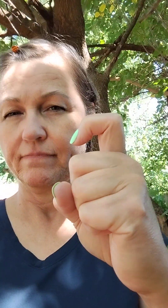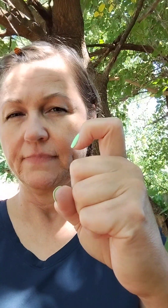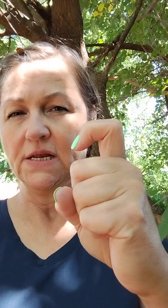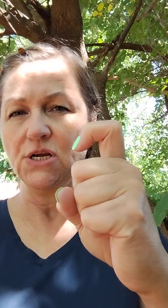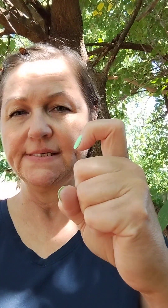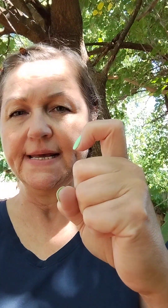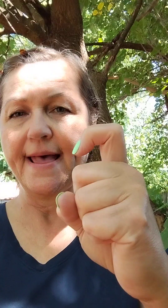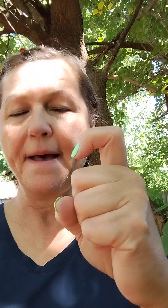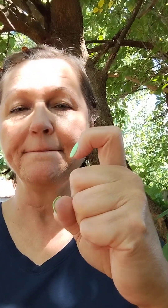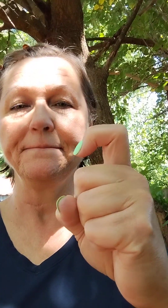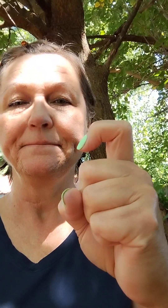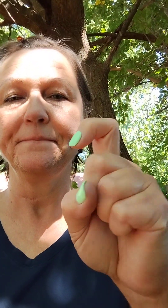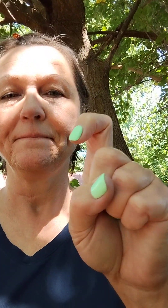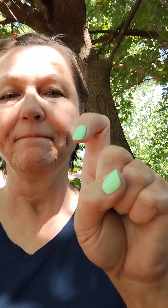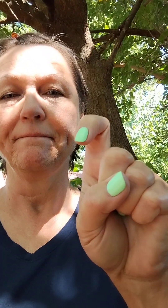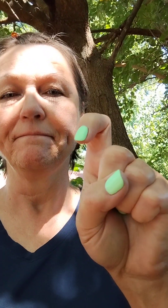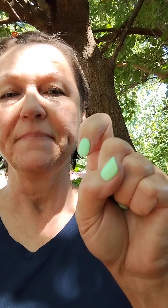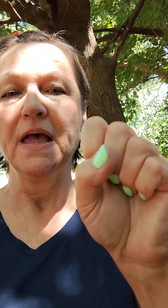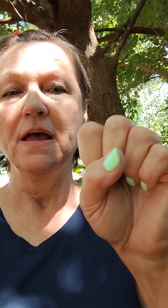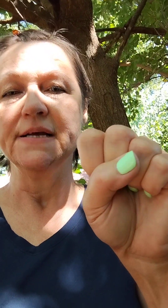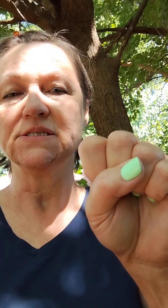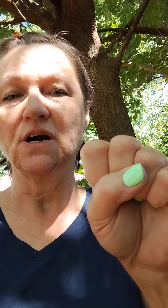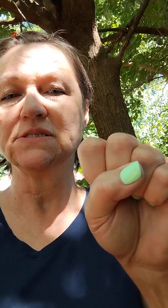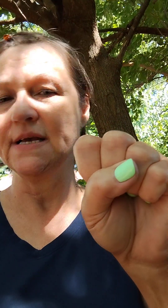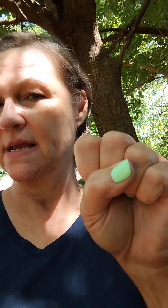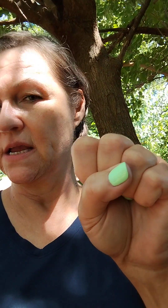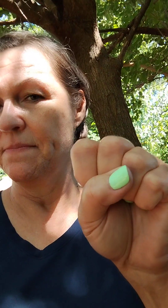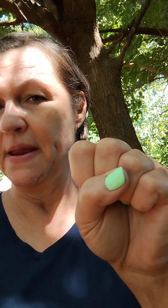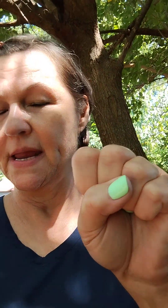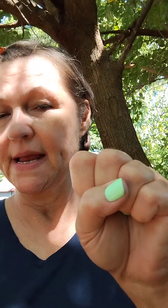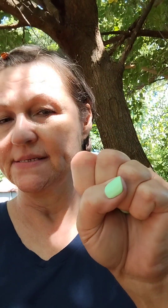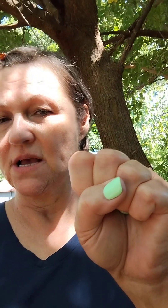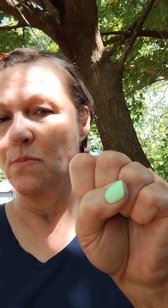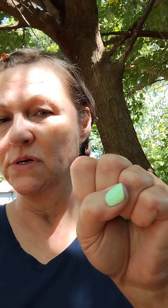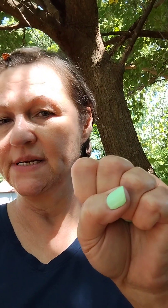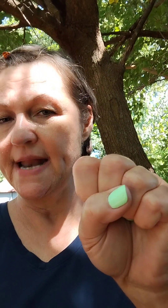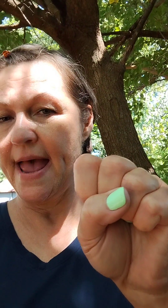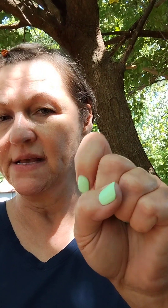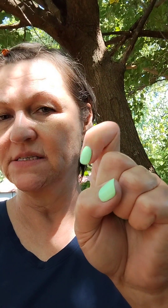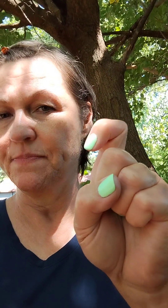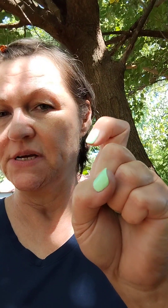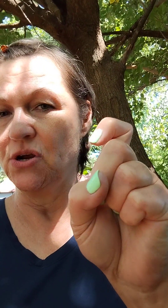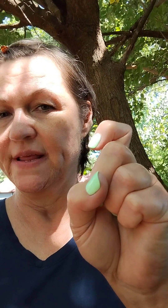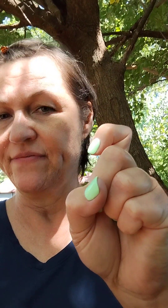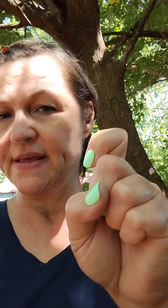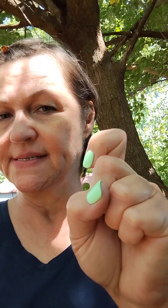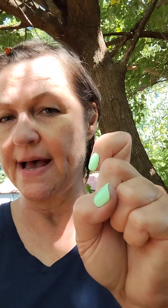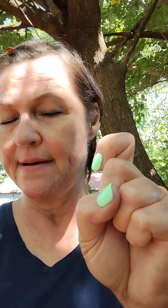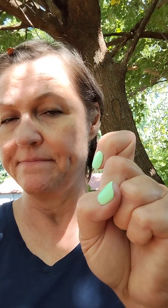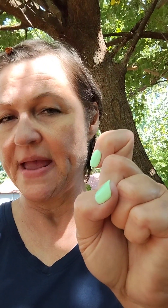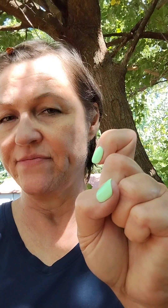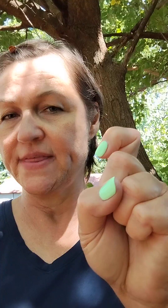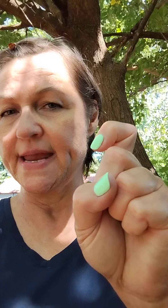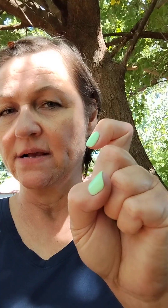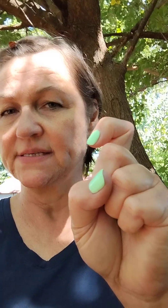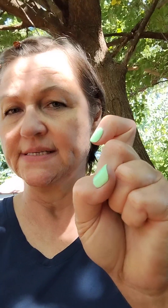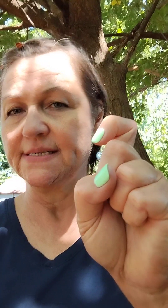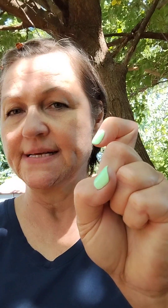X. Can you see that? It starts at, it's almost an S, but you lift this up. Everything else is the